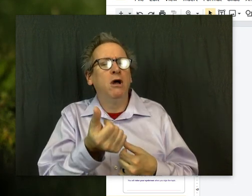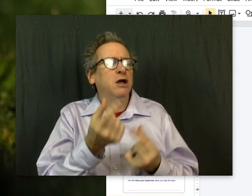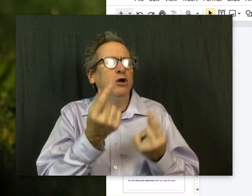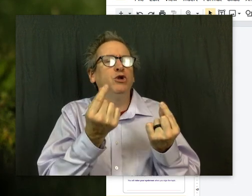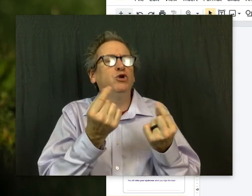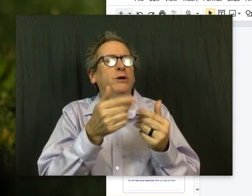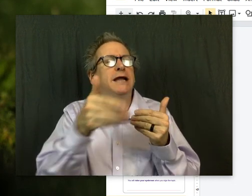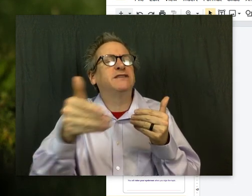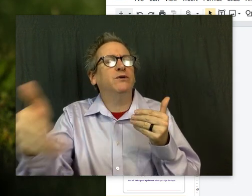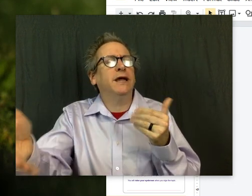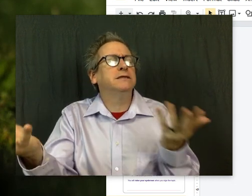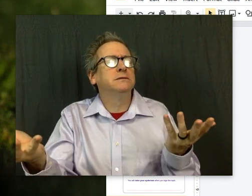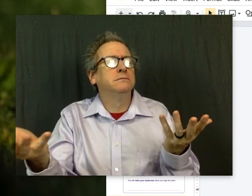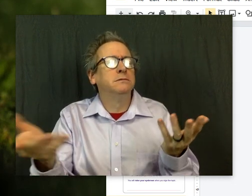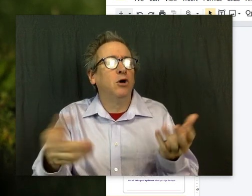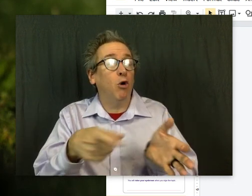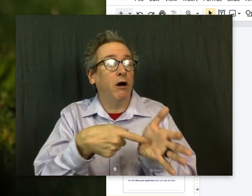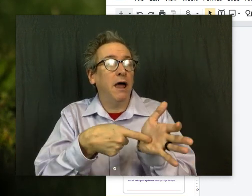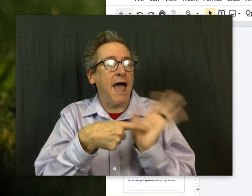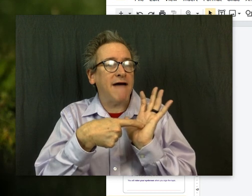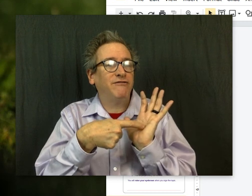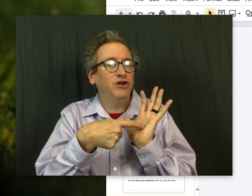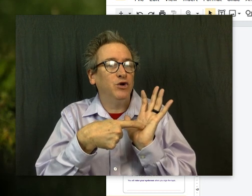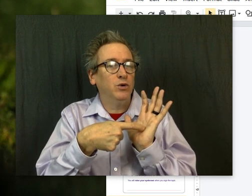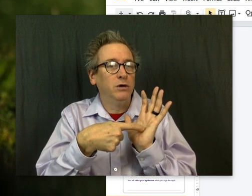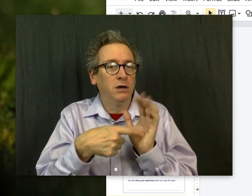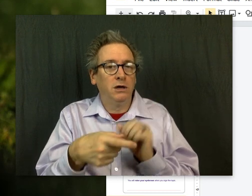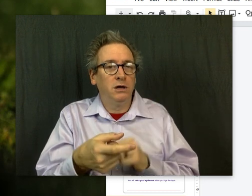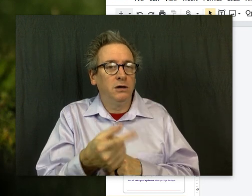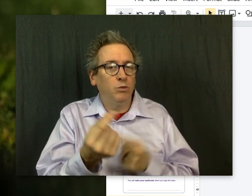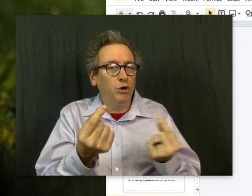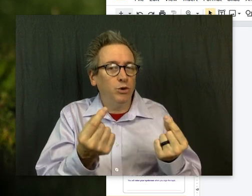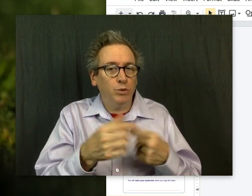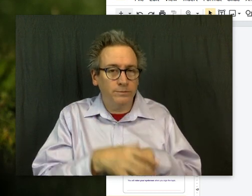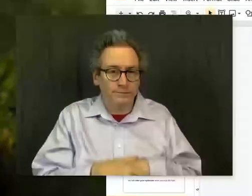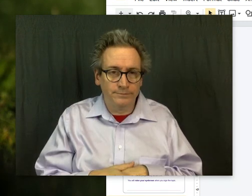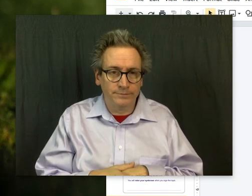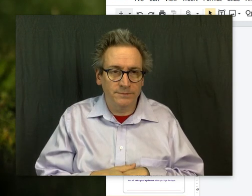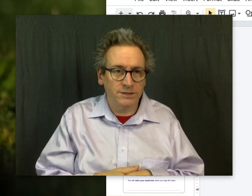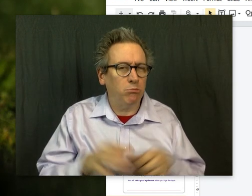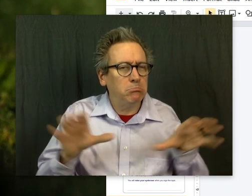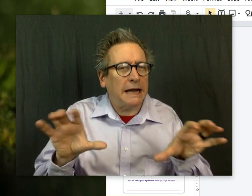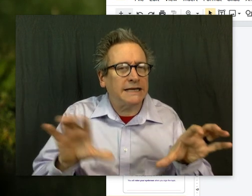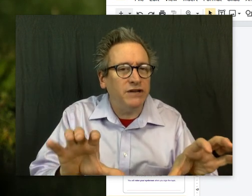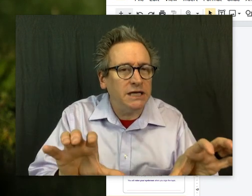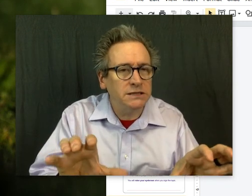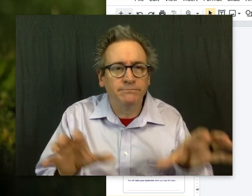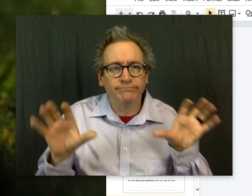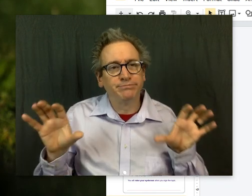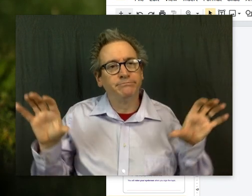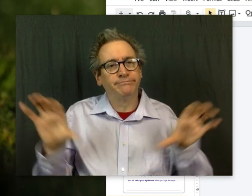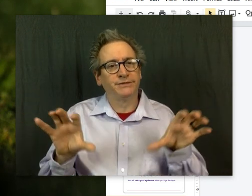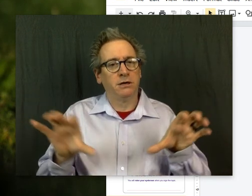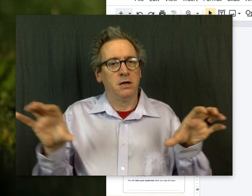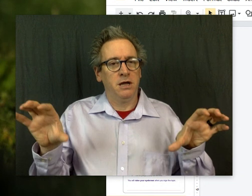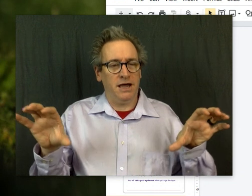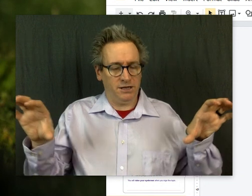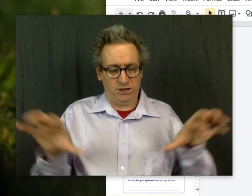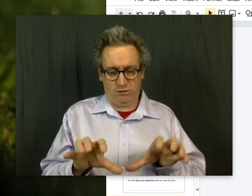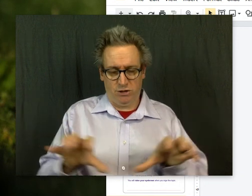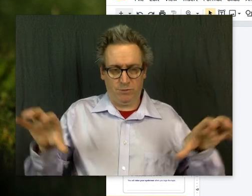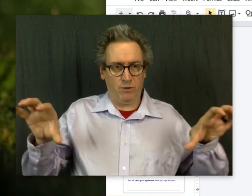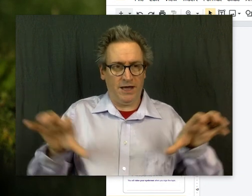tomorrow? What are you doing the next few days? Or have to, what do you do? So activities.